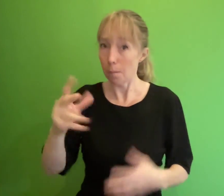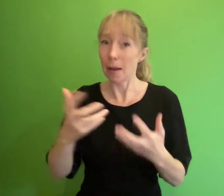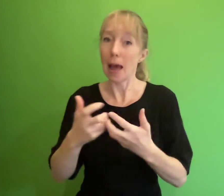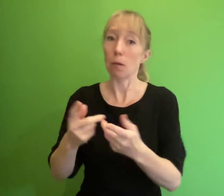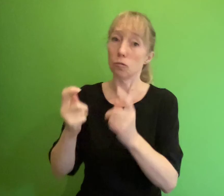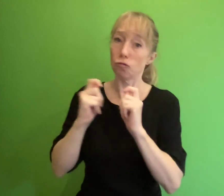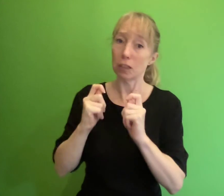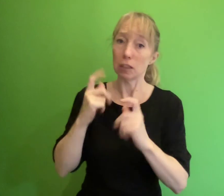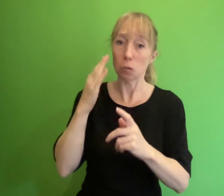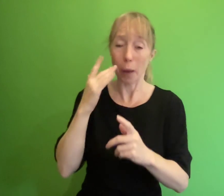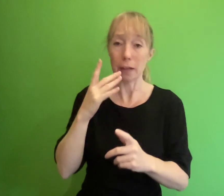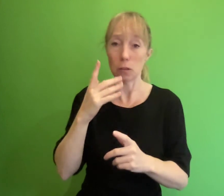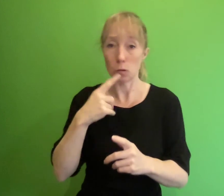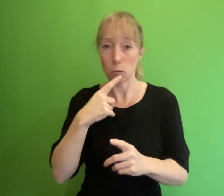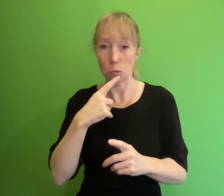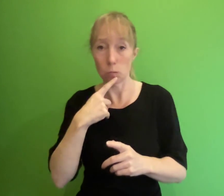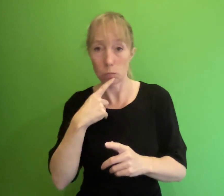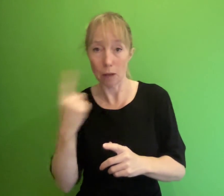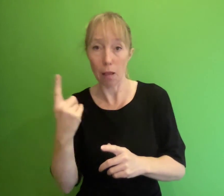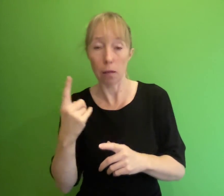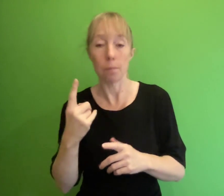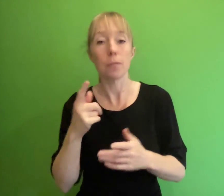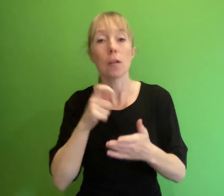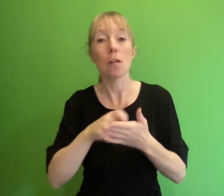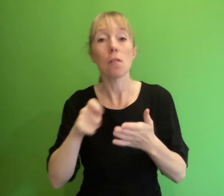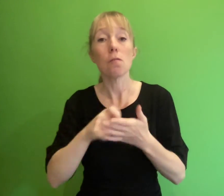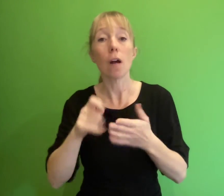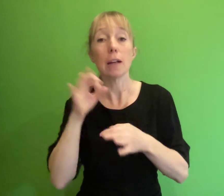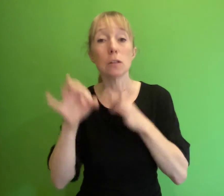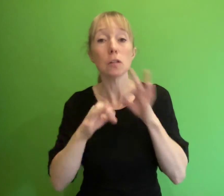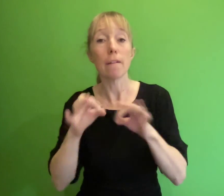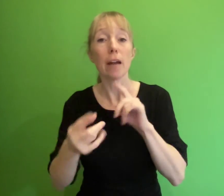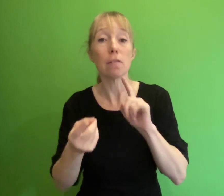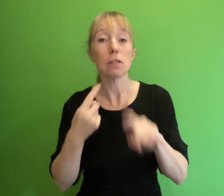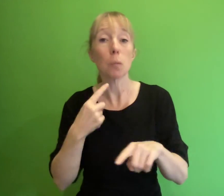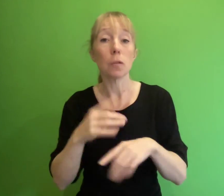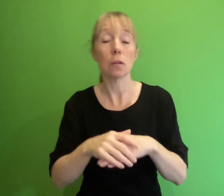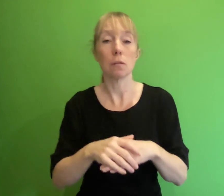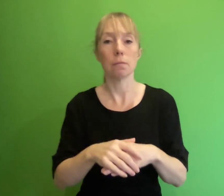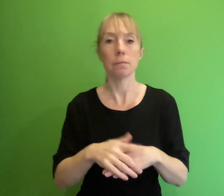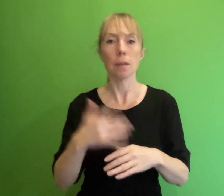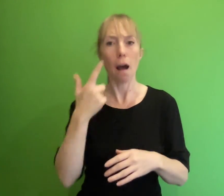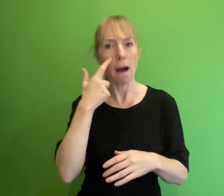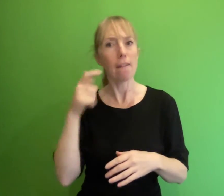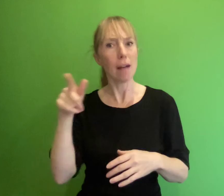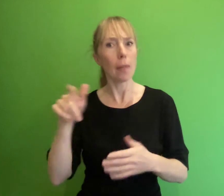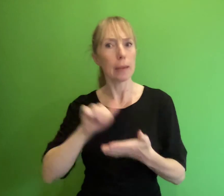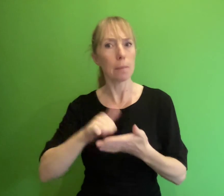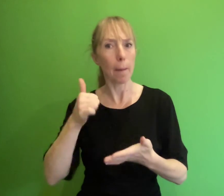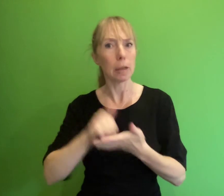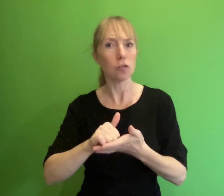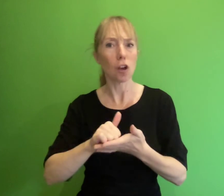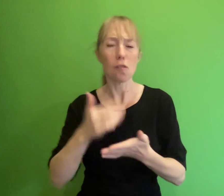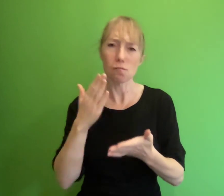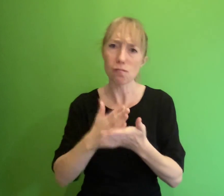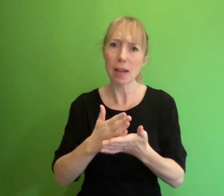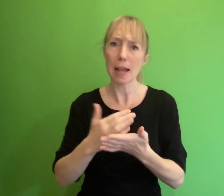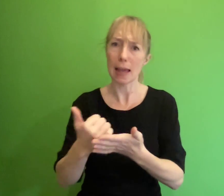Writers' Survey Respondent. I found Publisher really helpful. They're publishing one of my stories, and I had to